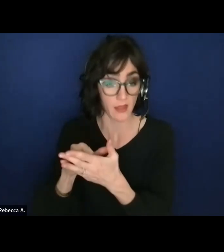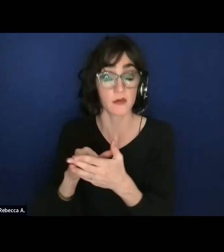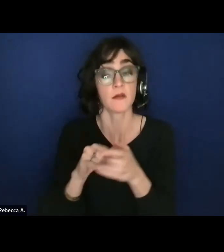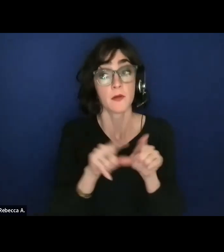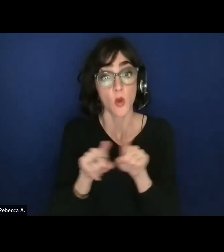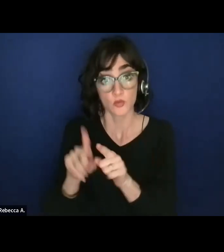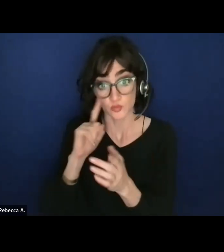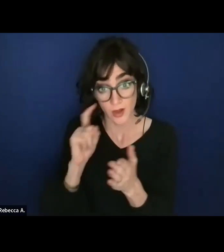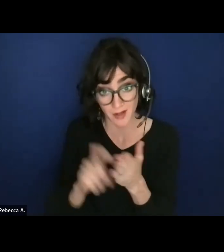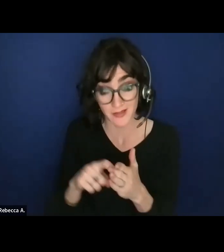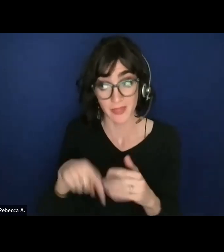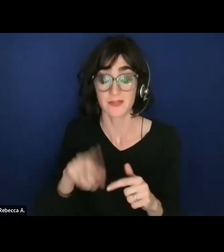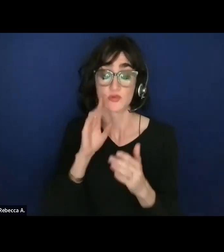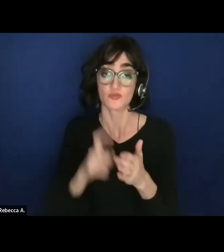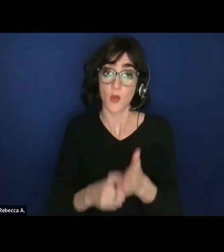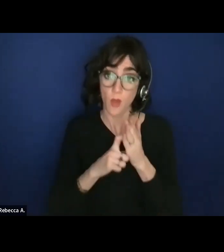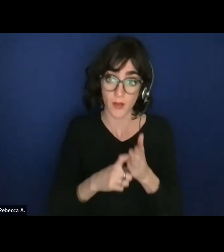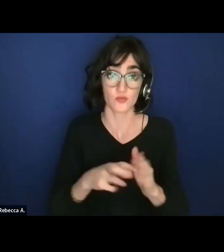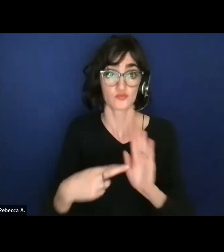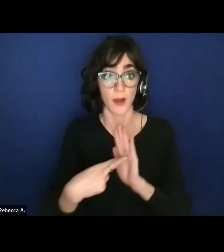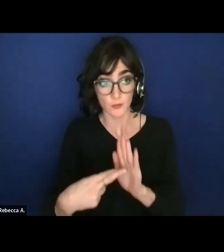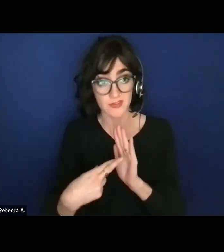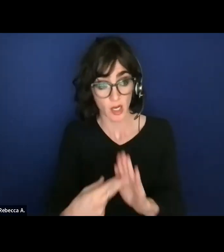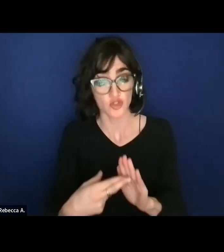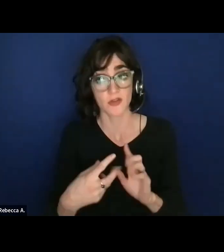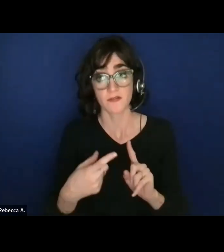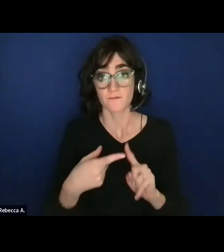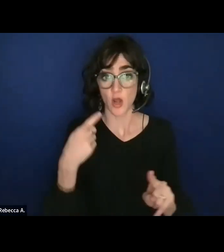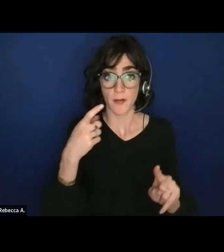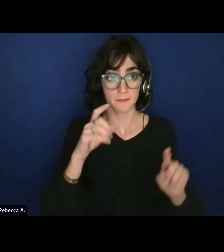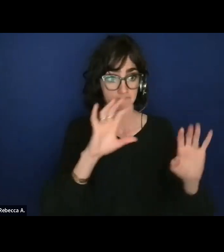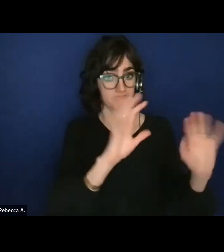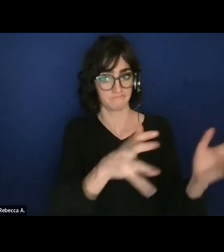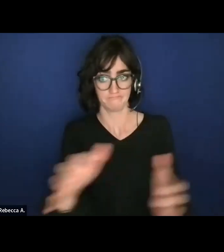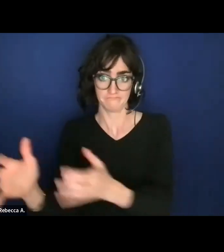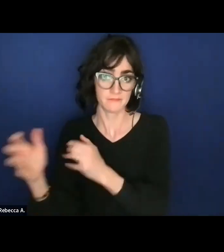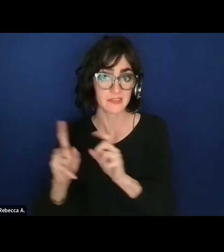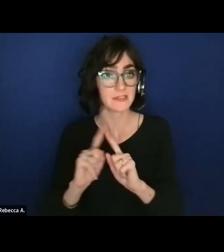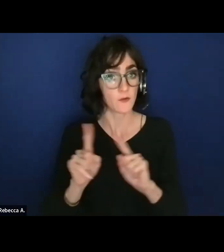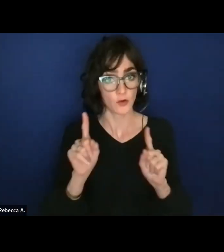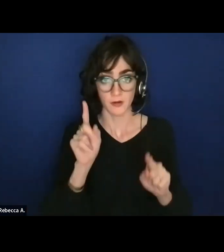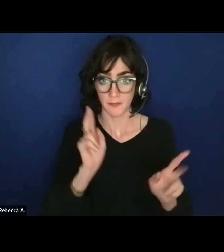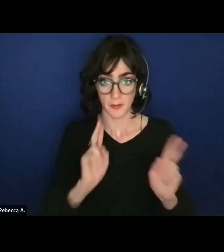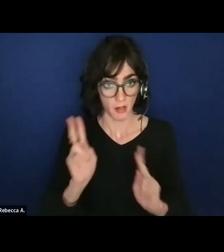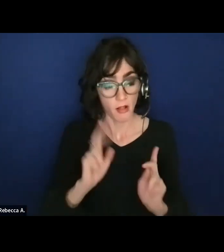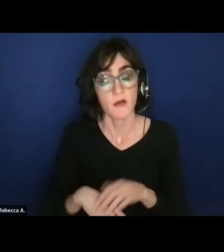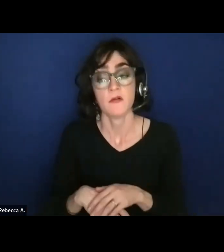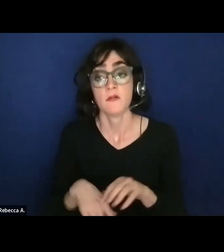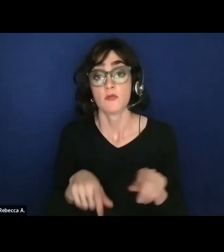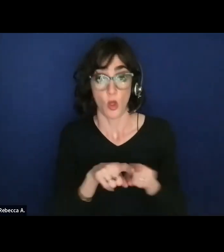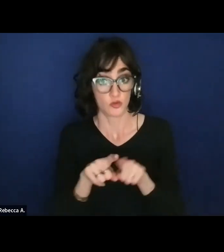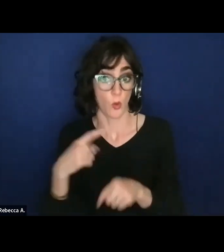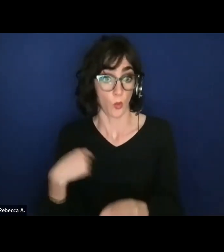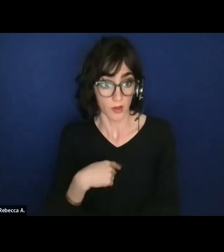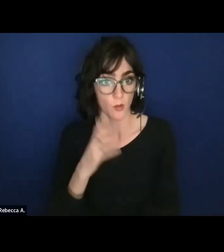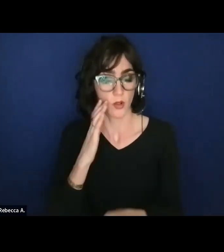to require representation from different groups. There may also be some outreach that we will do